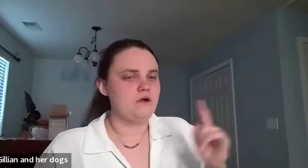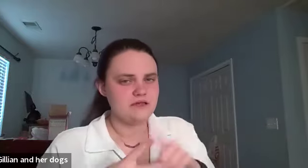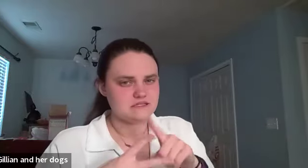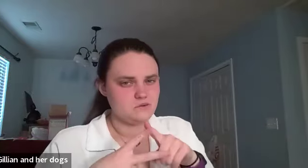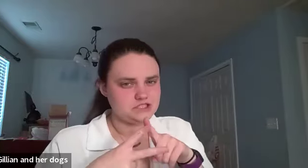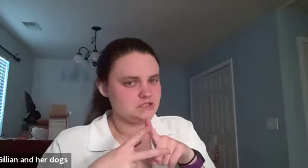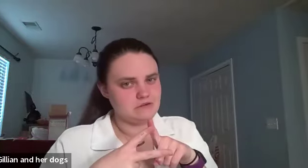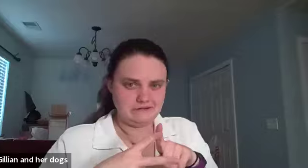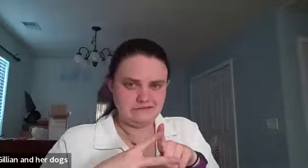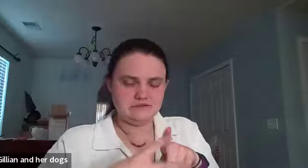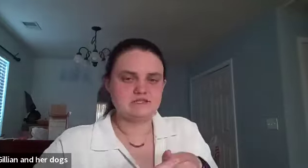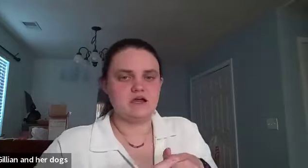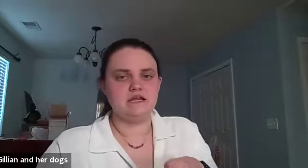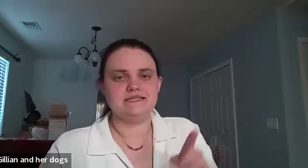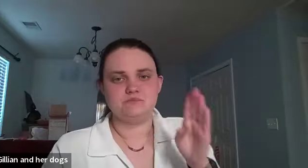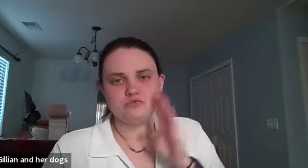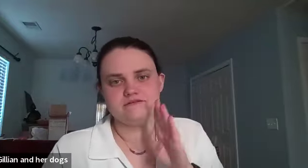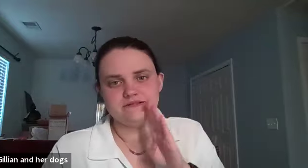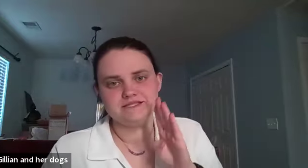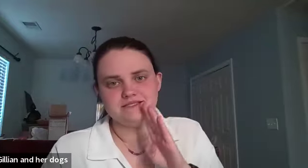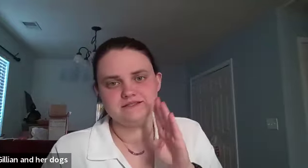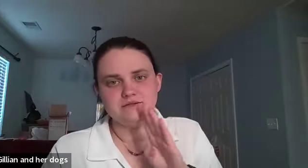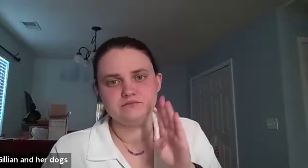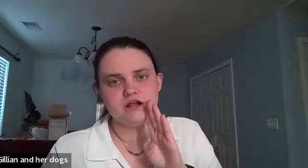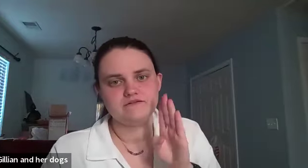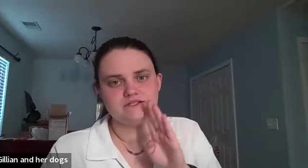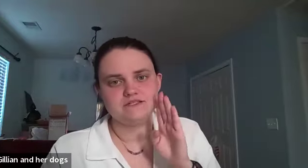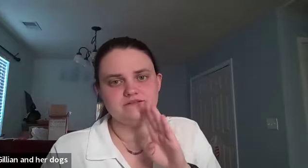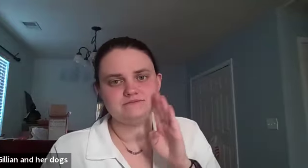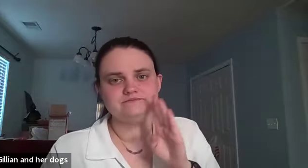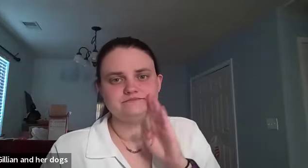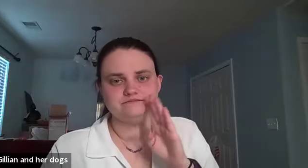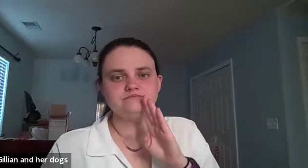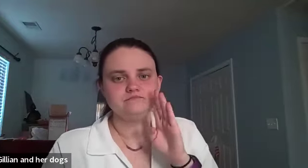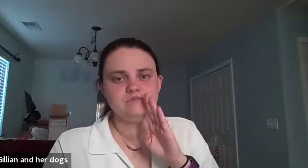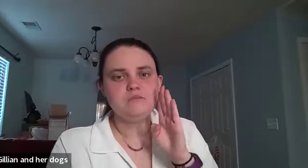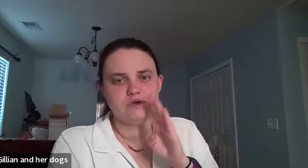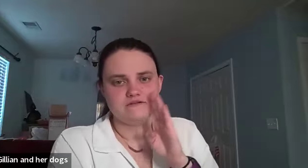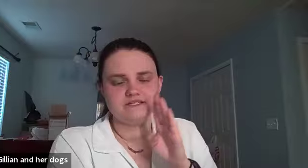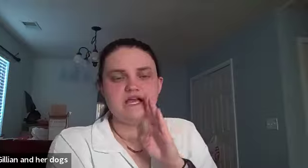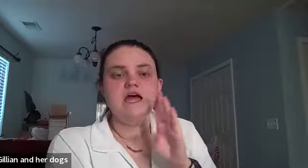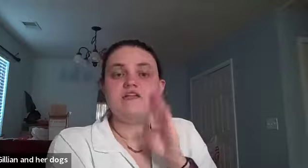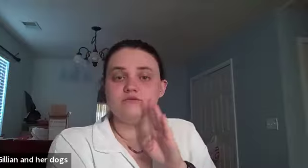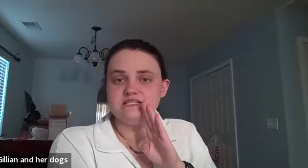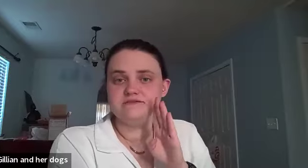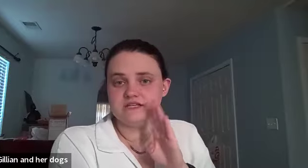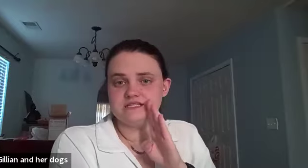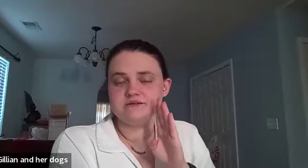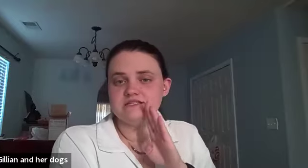one that's the questionable sign is breakfast. Breakfast. Breakfast. And the reason for this is because